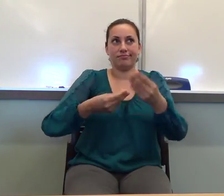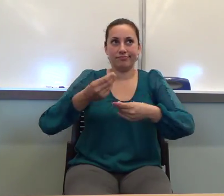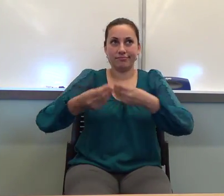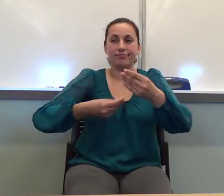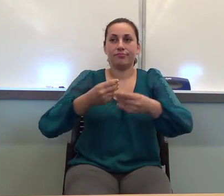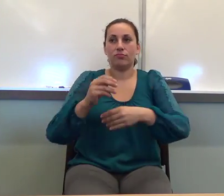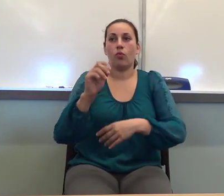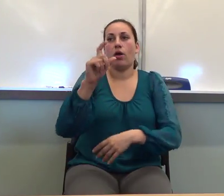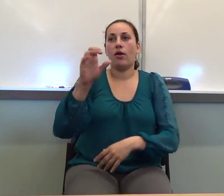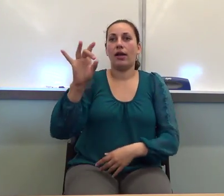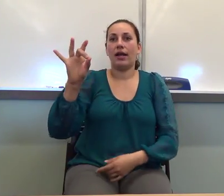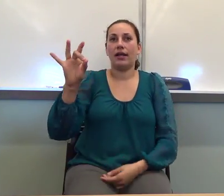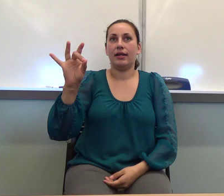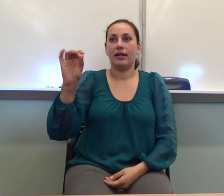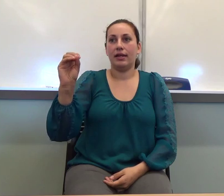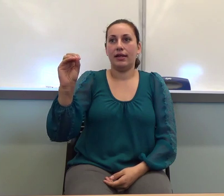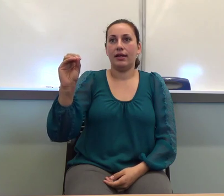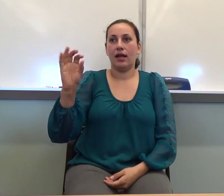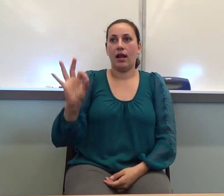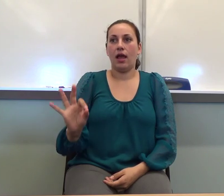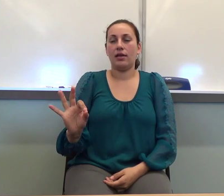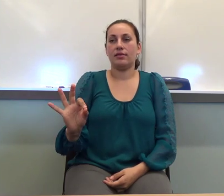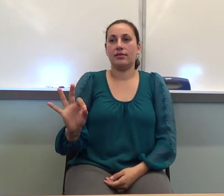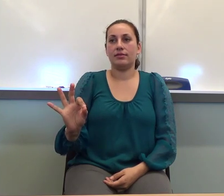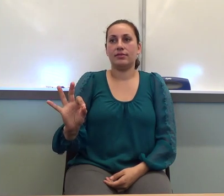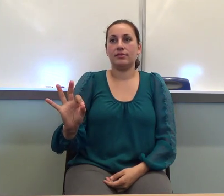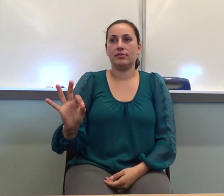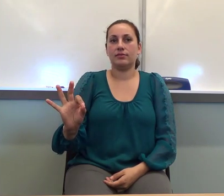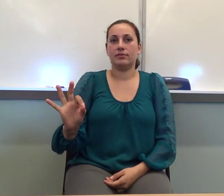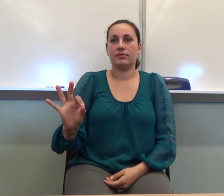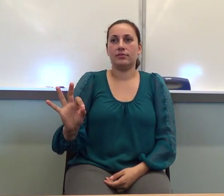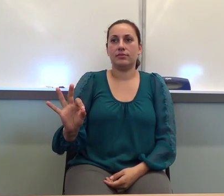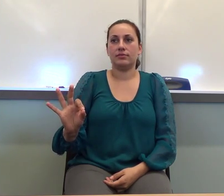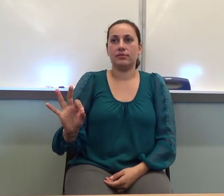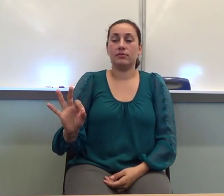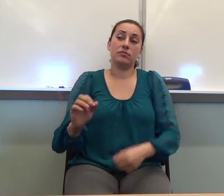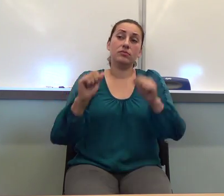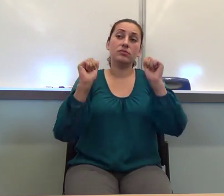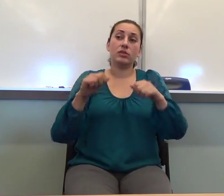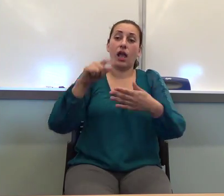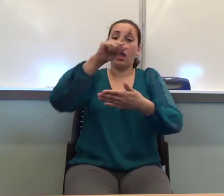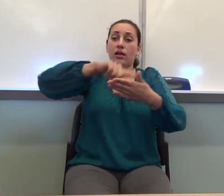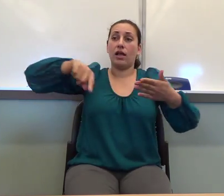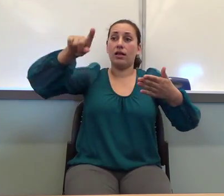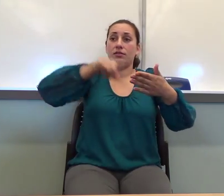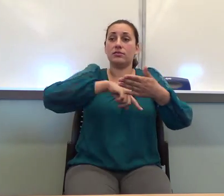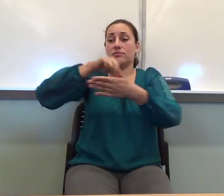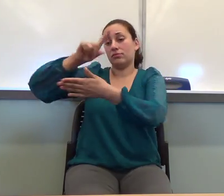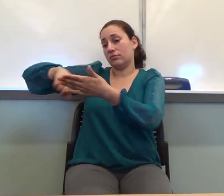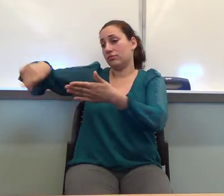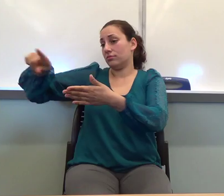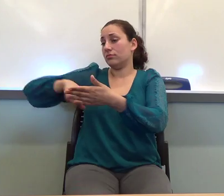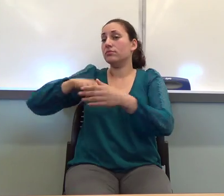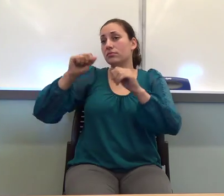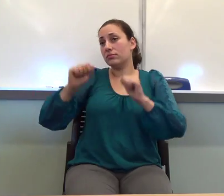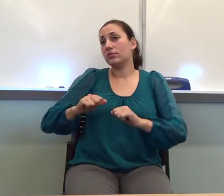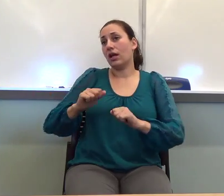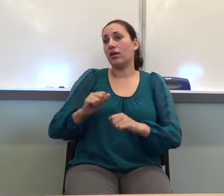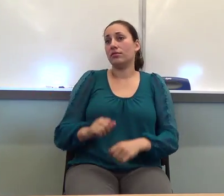189ths. Okay. Well, we can do some canceling here. And that's about it,